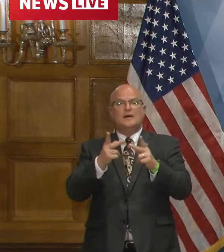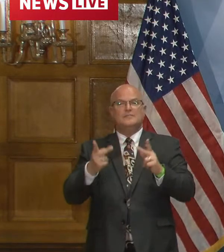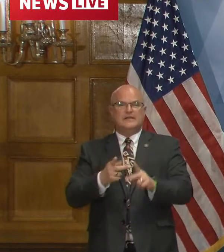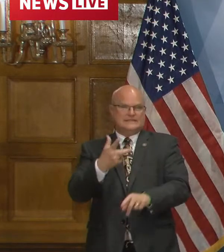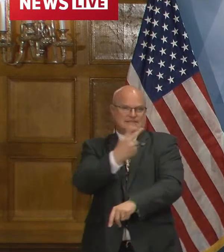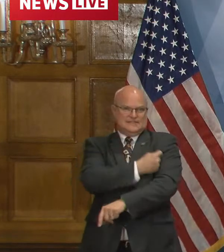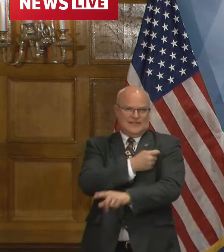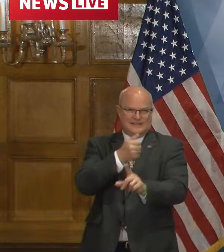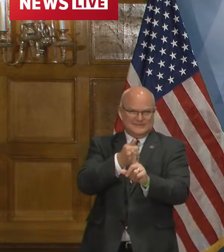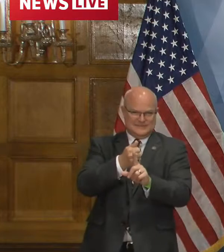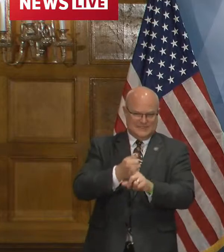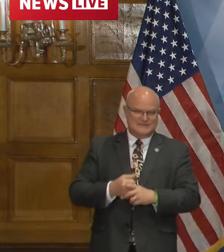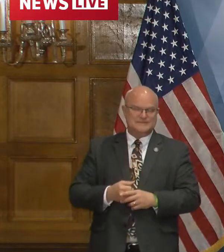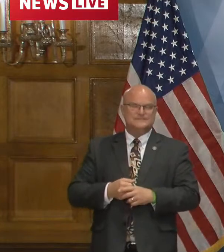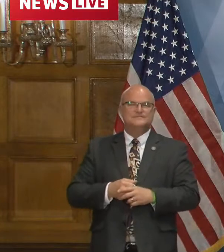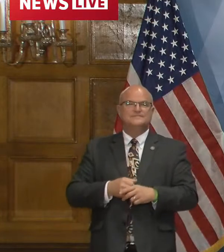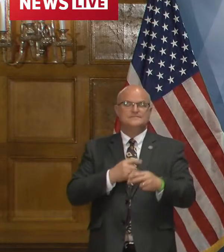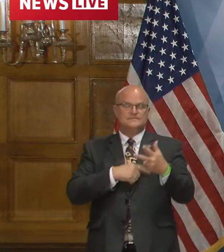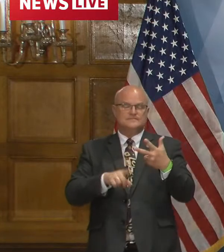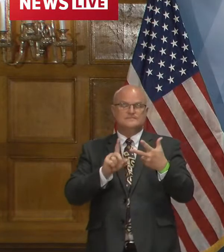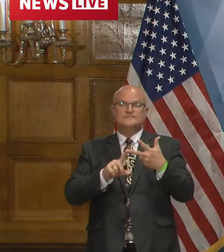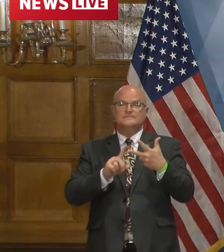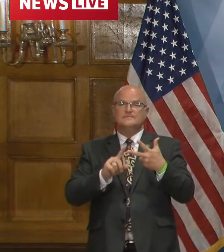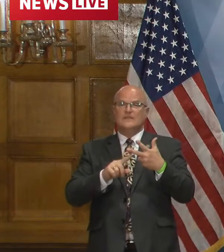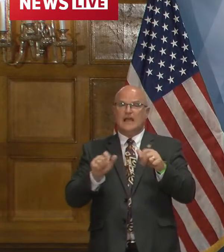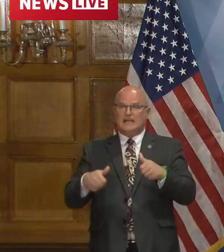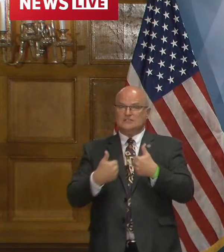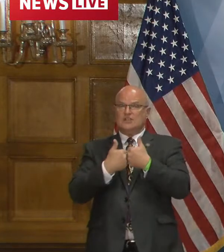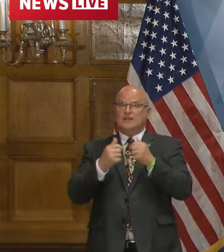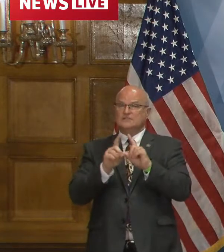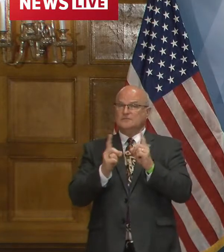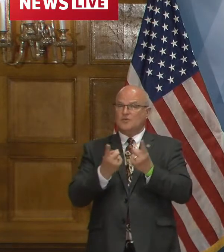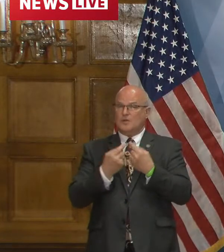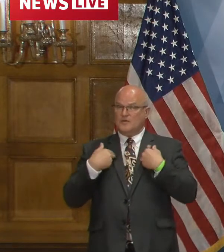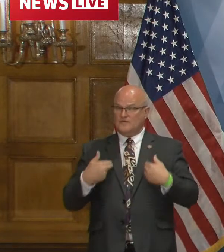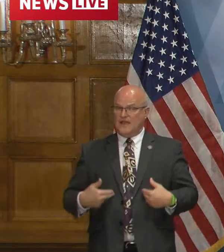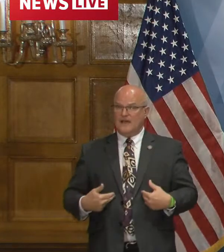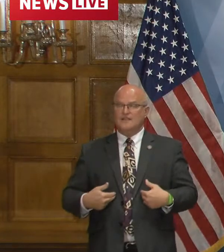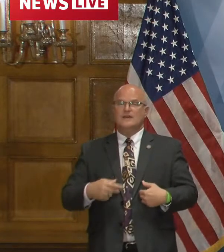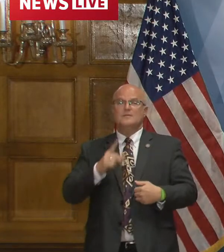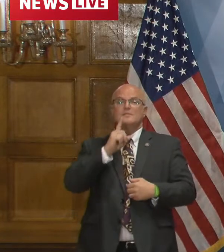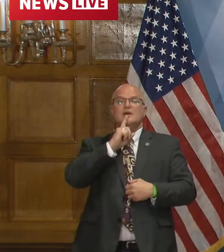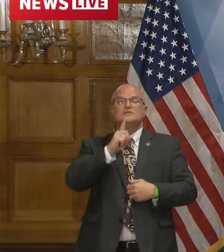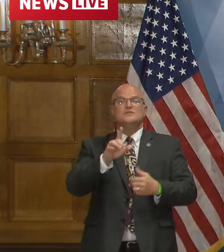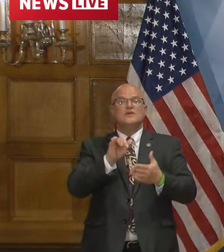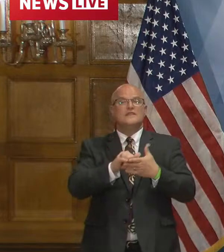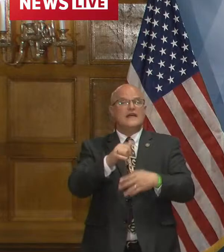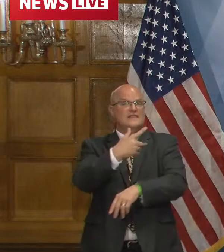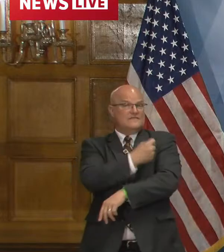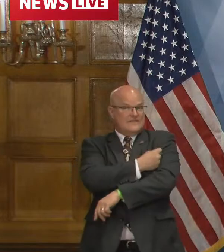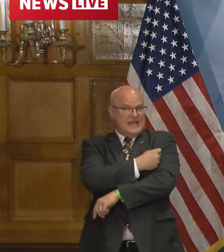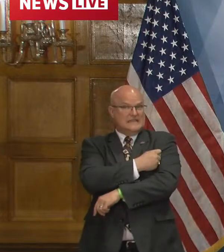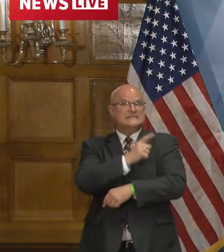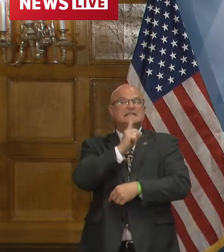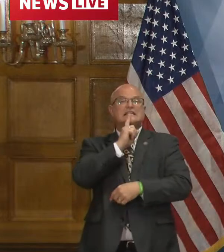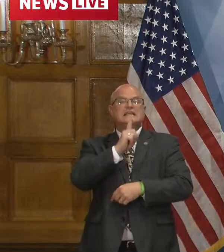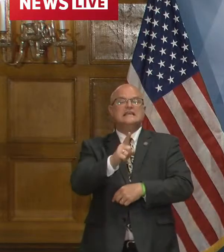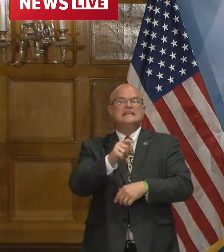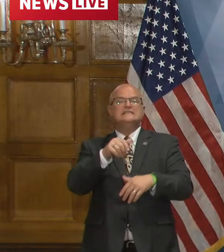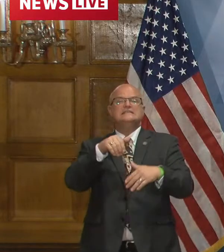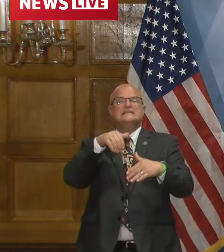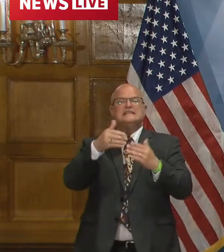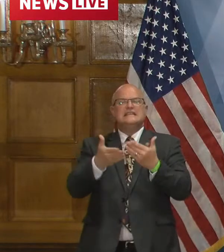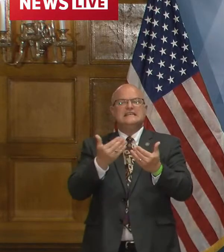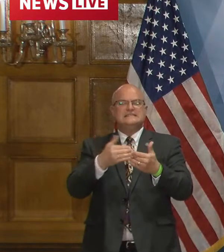get the vaccine. And then I've challenged the Department of Health to make sure that the vaccine is